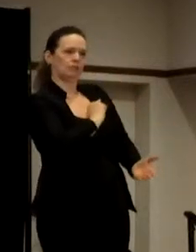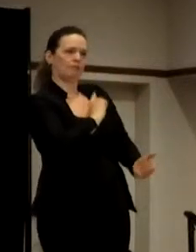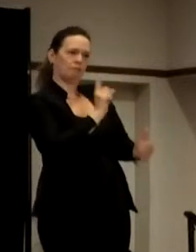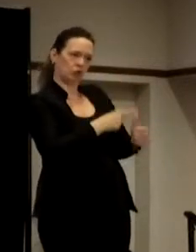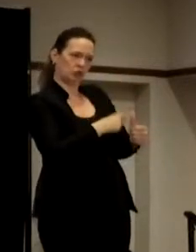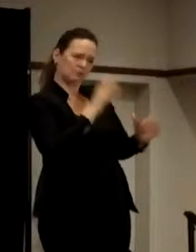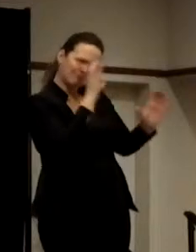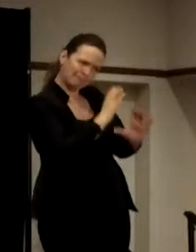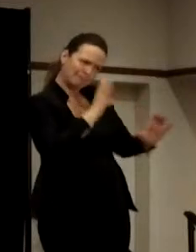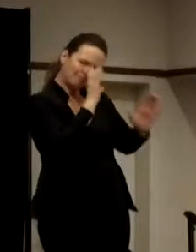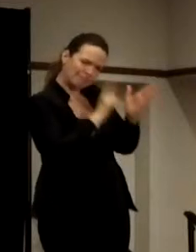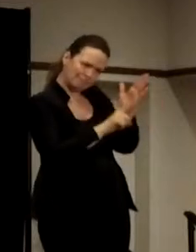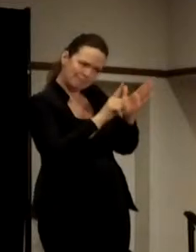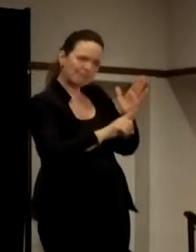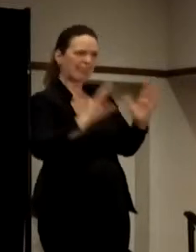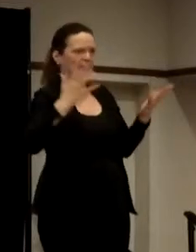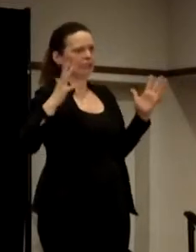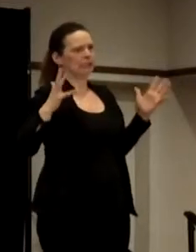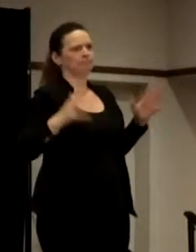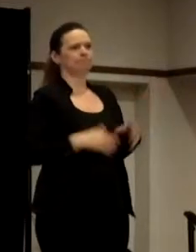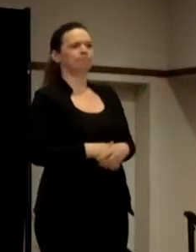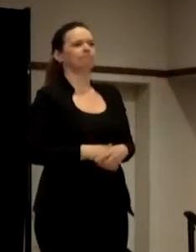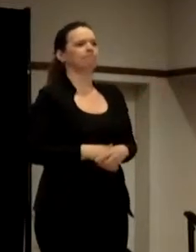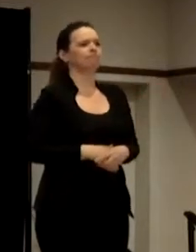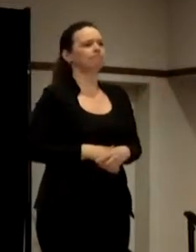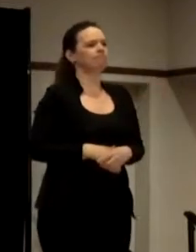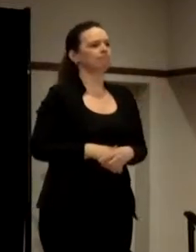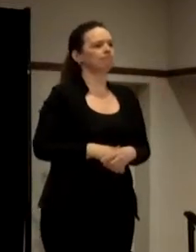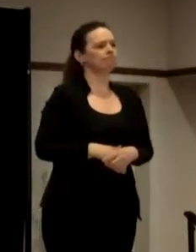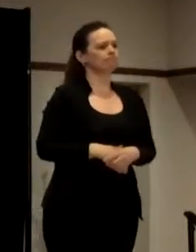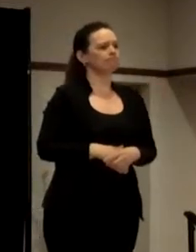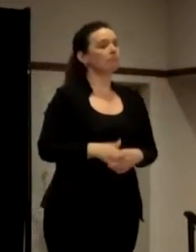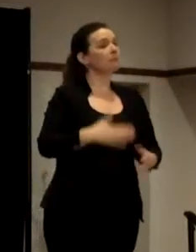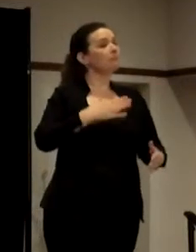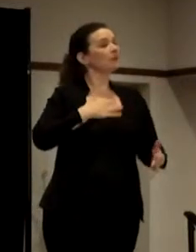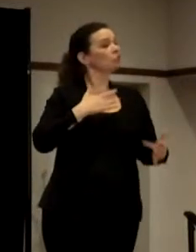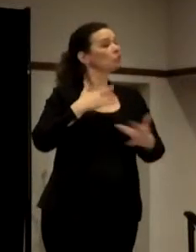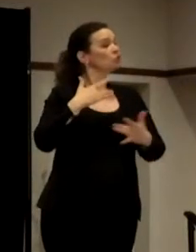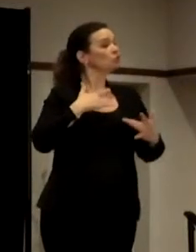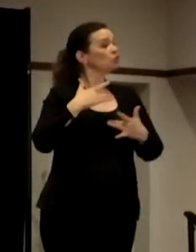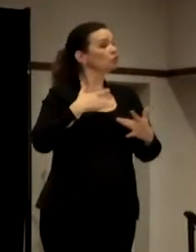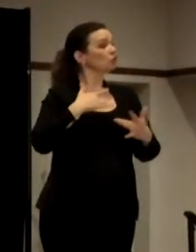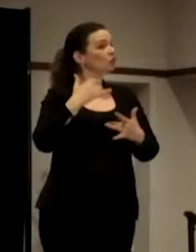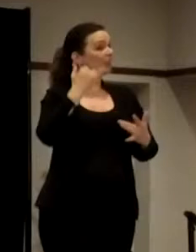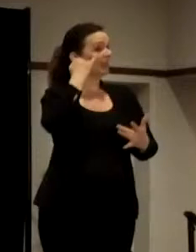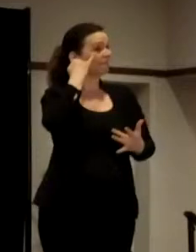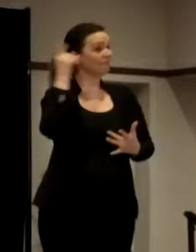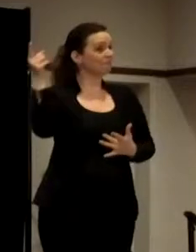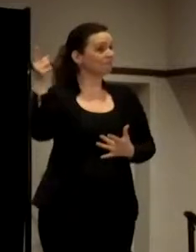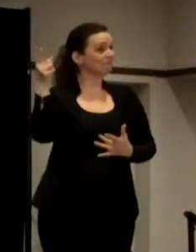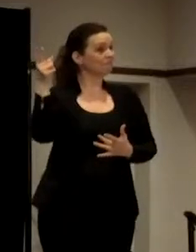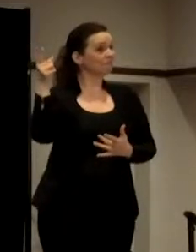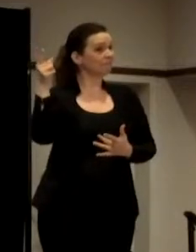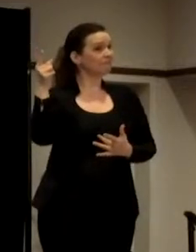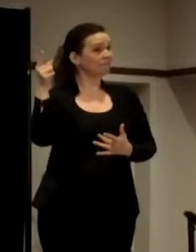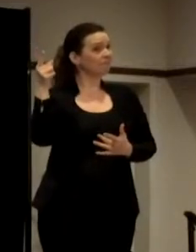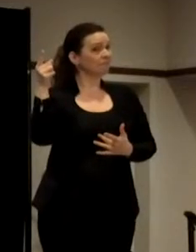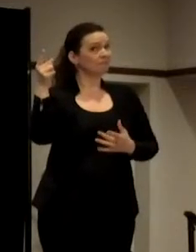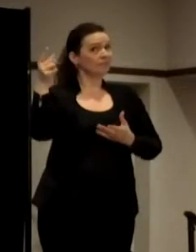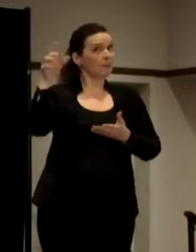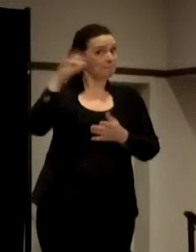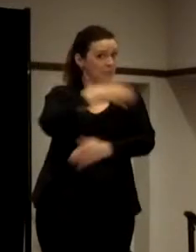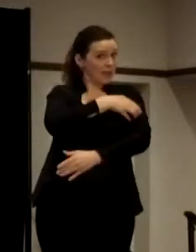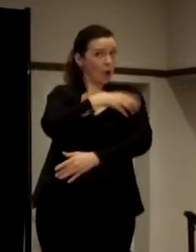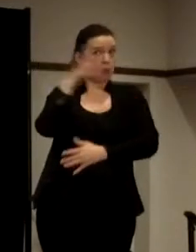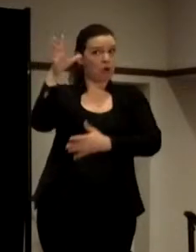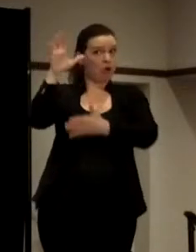back. Every time I have a question from me about something in our community that under normal circumstances